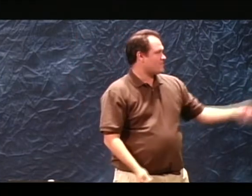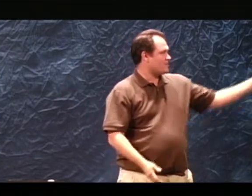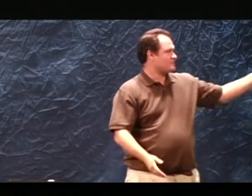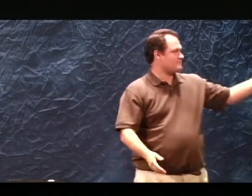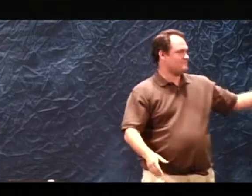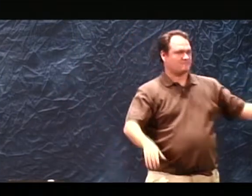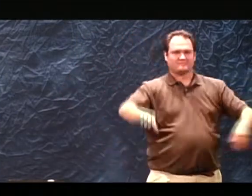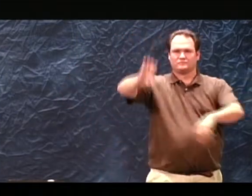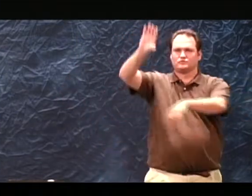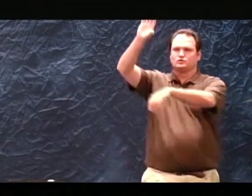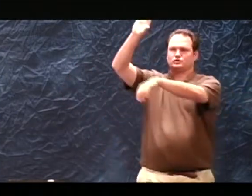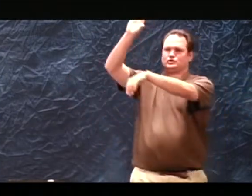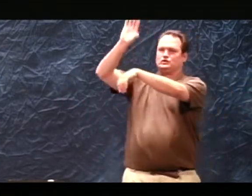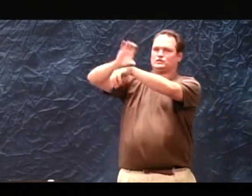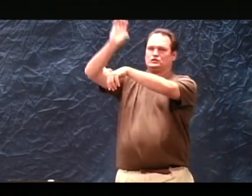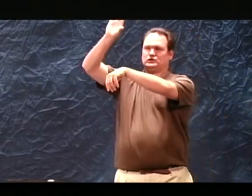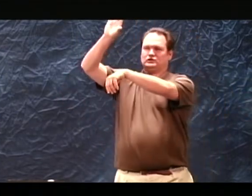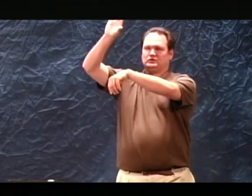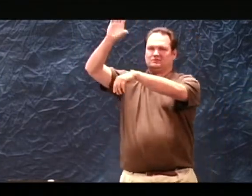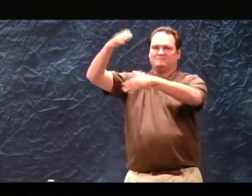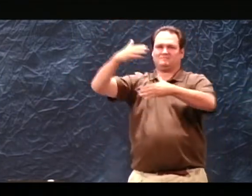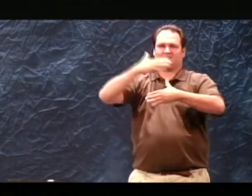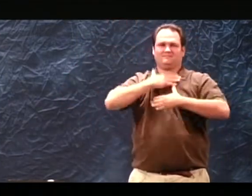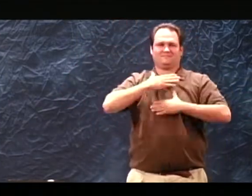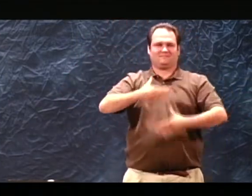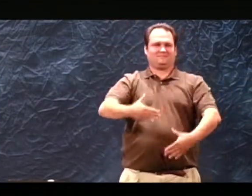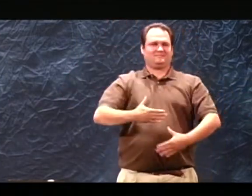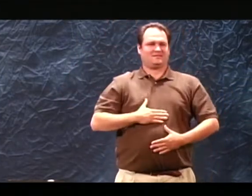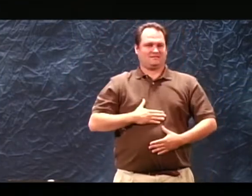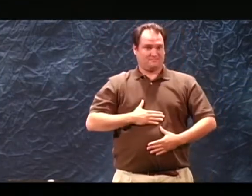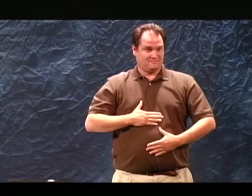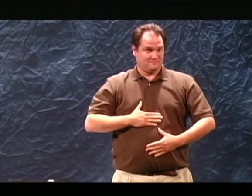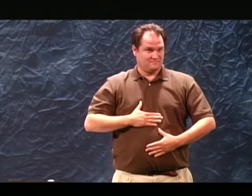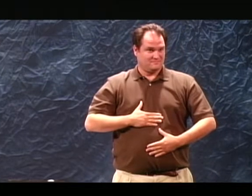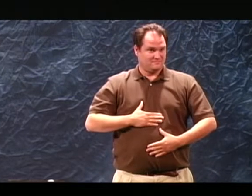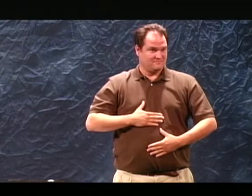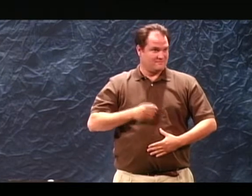my faith in this evening is the church the body of christ